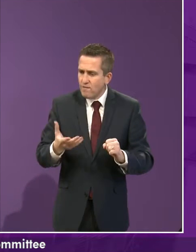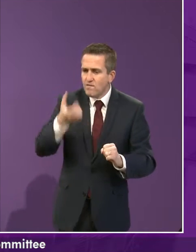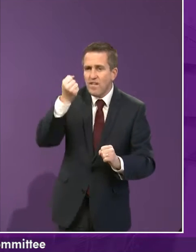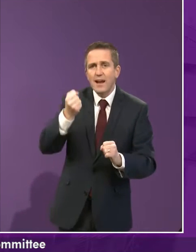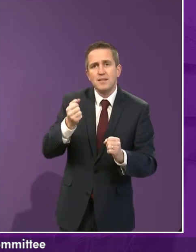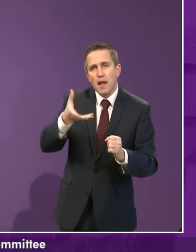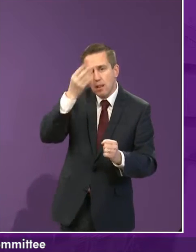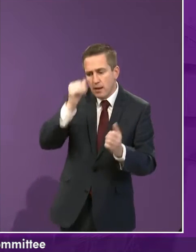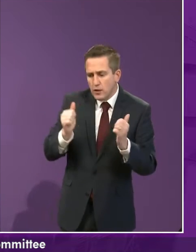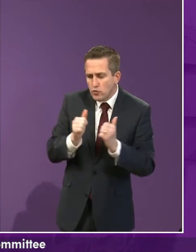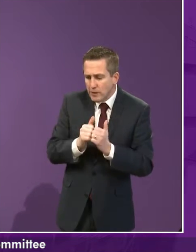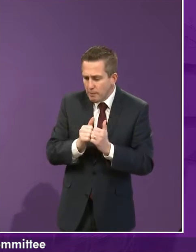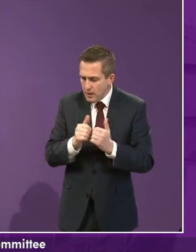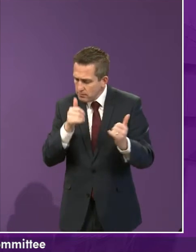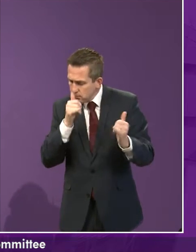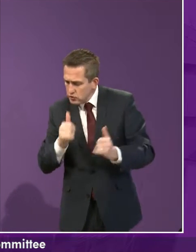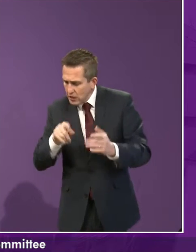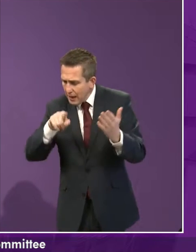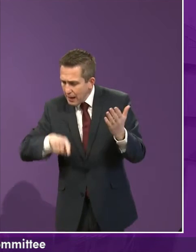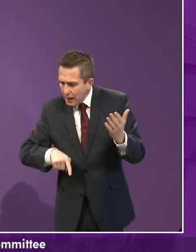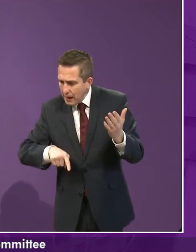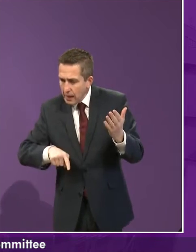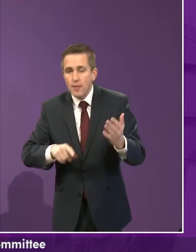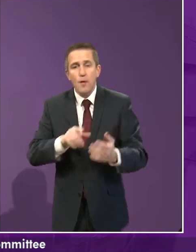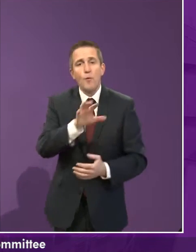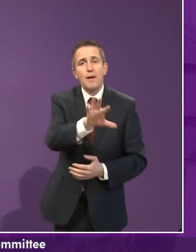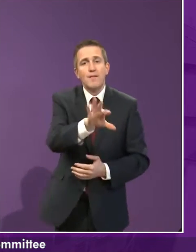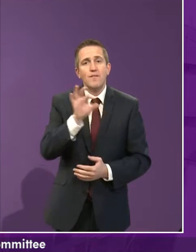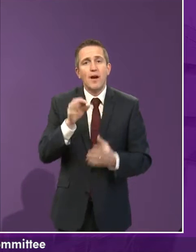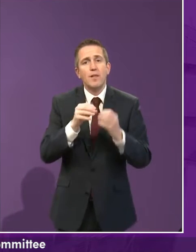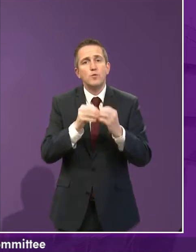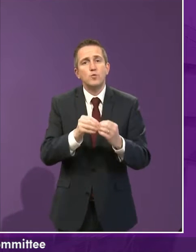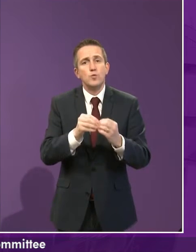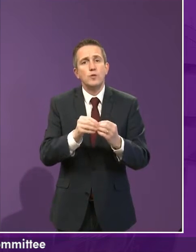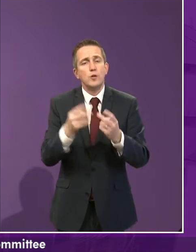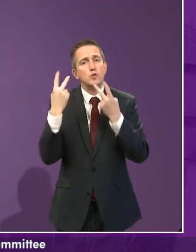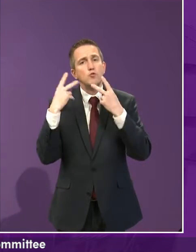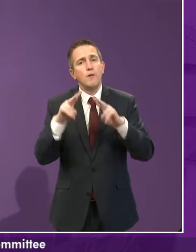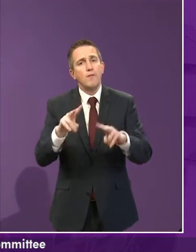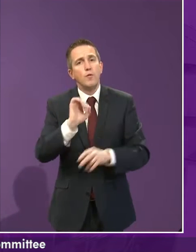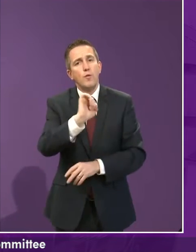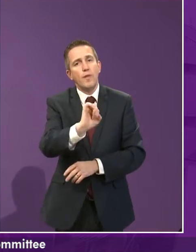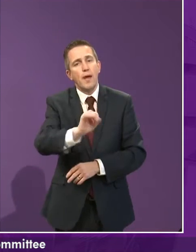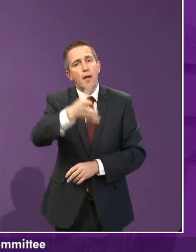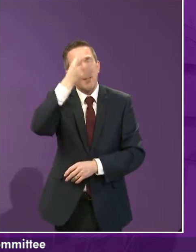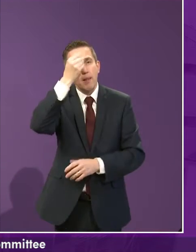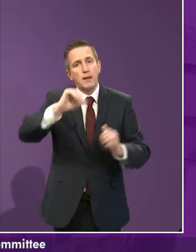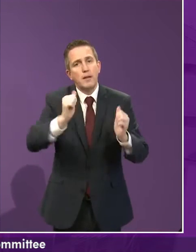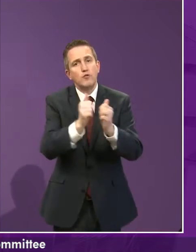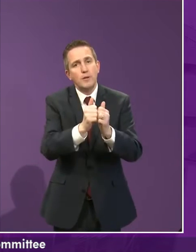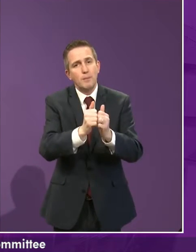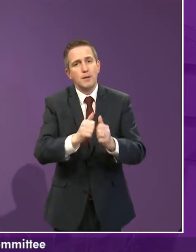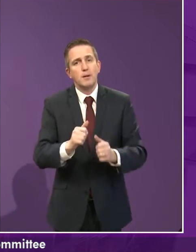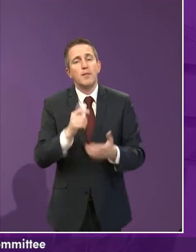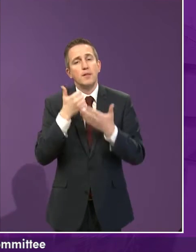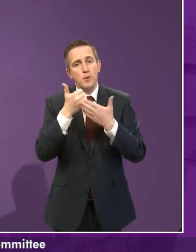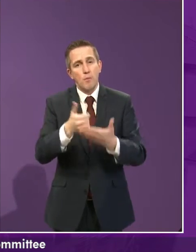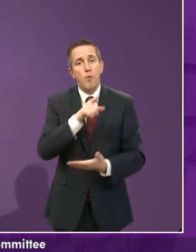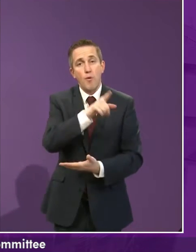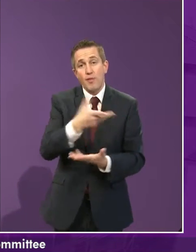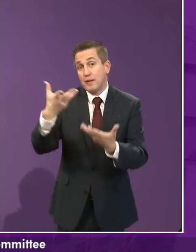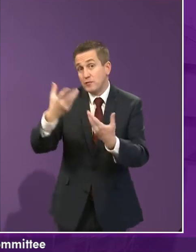noted. The student will then be contacted and invited to a review of the learning agreement and support. And then at